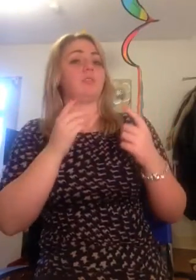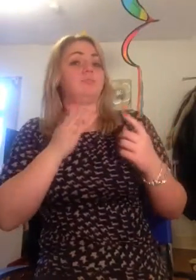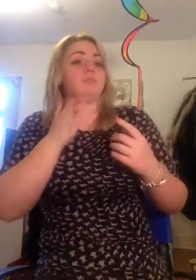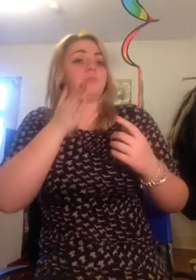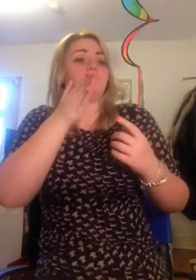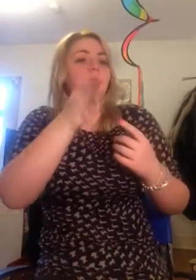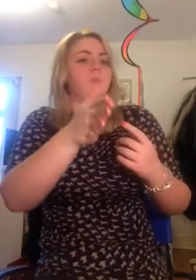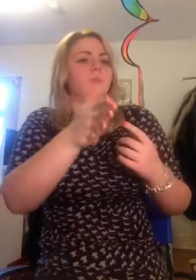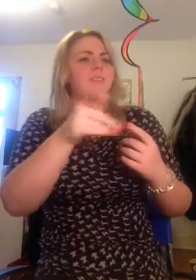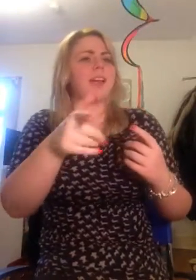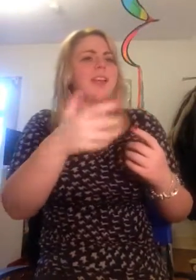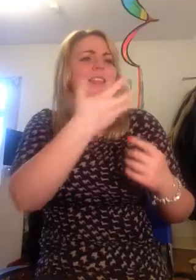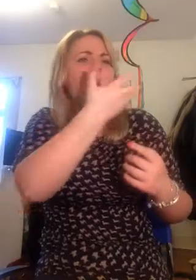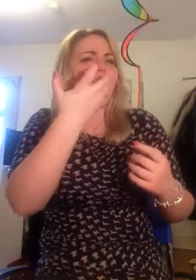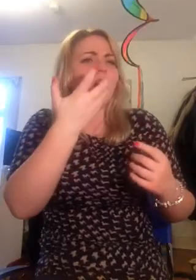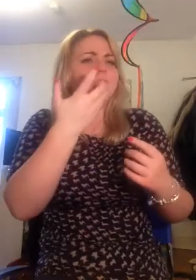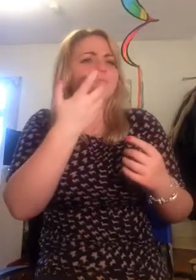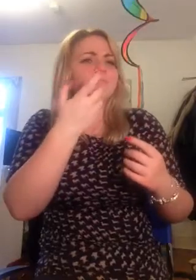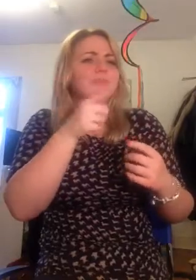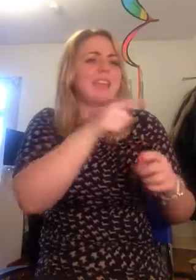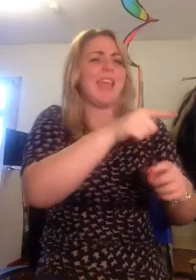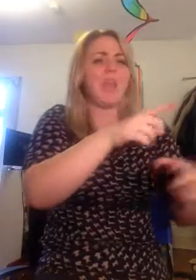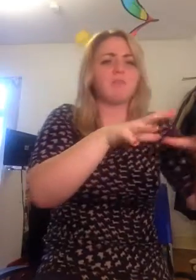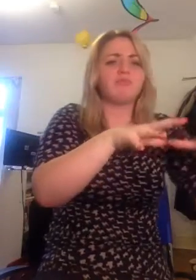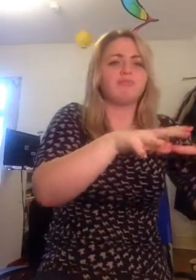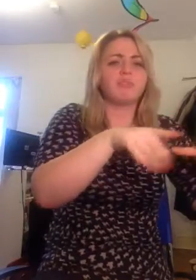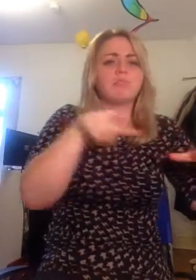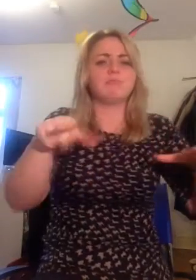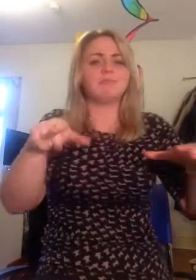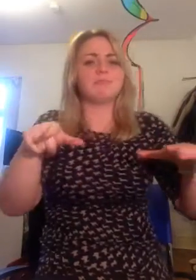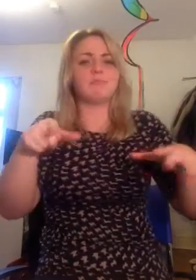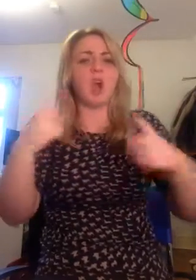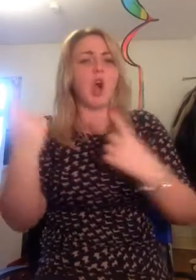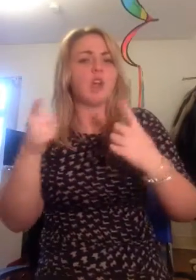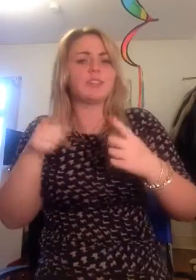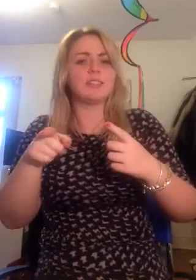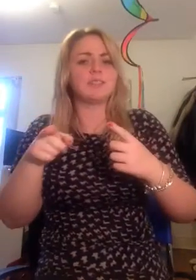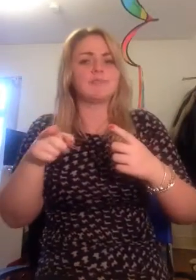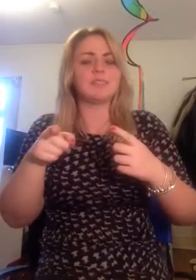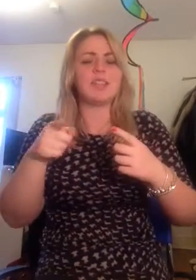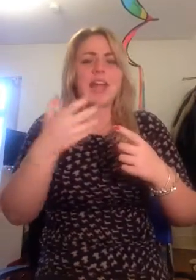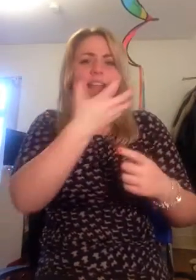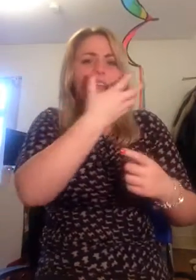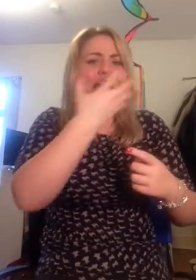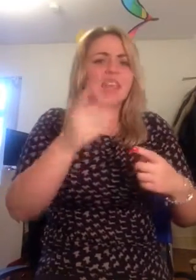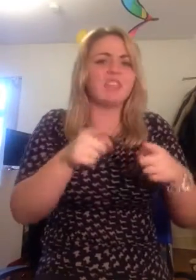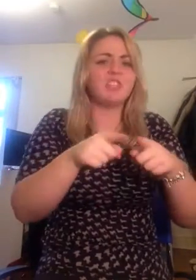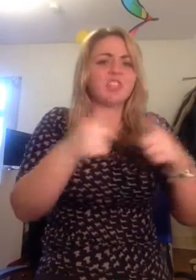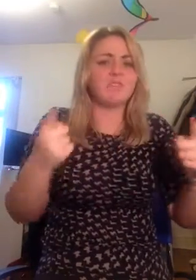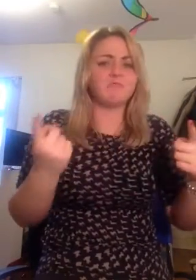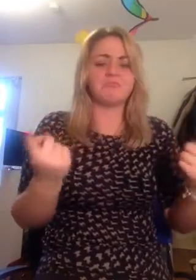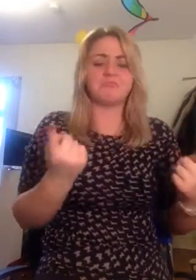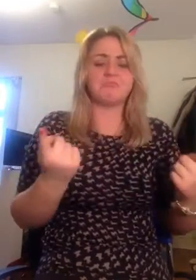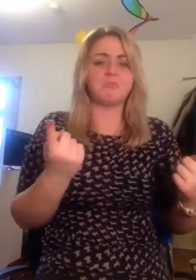different heat, and I think, it's hot, what, I don't understand where you're coming from, but it's the humidity, isn't it? Yes. And